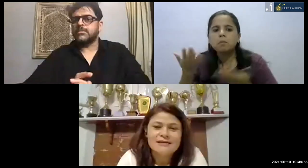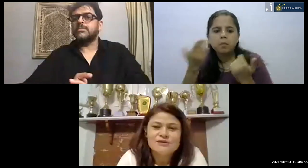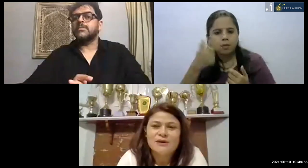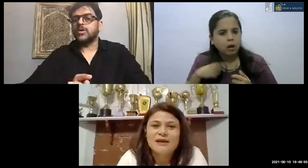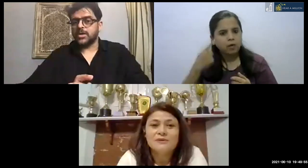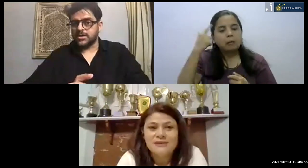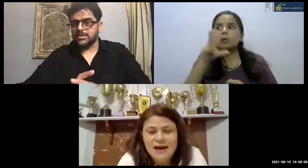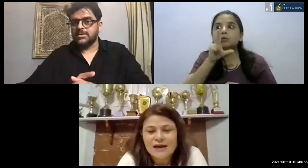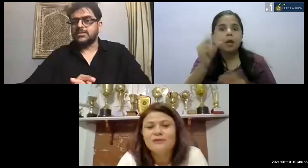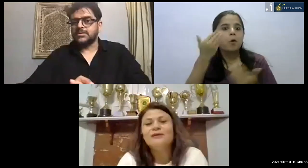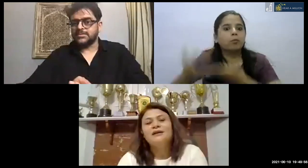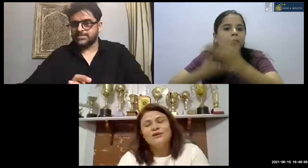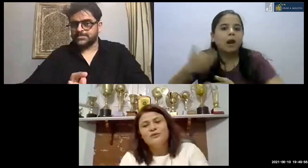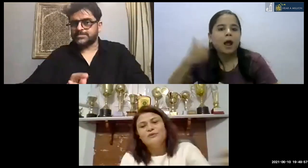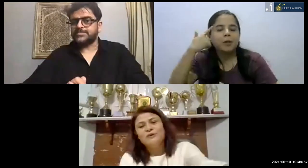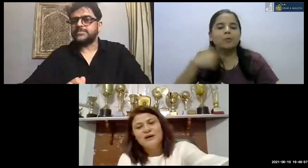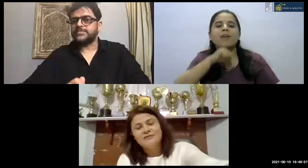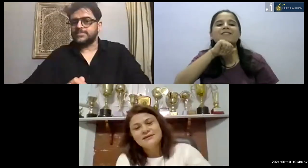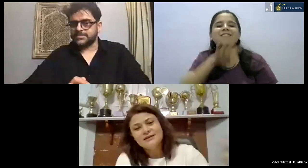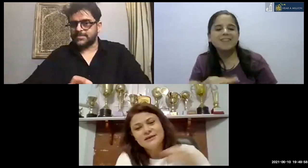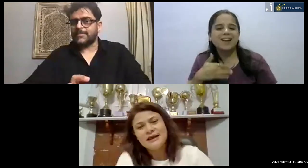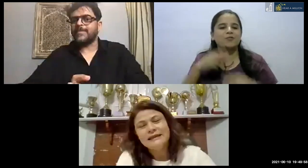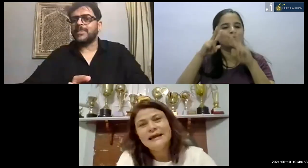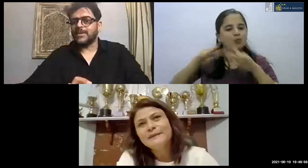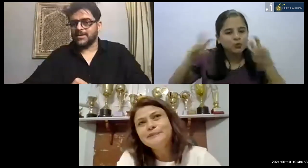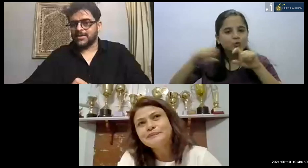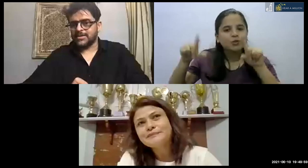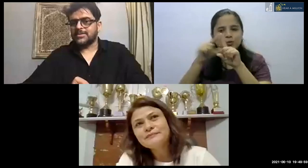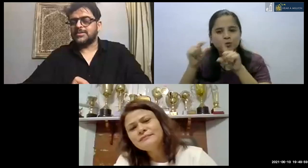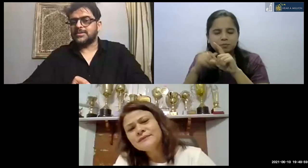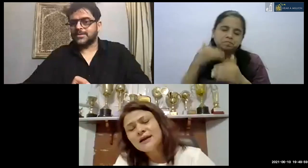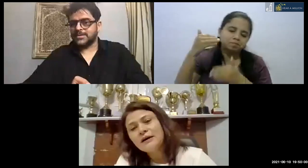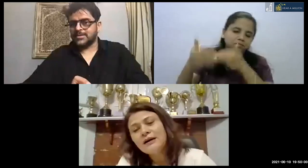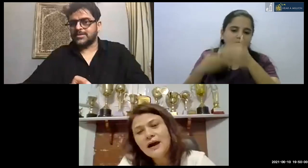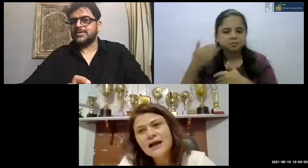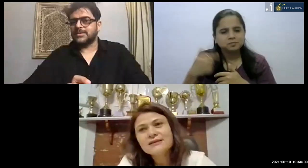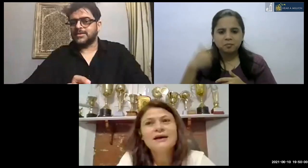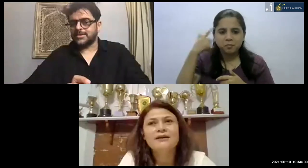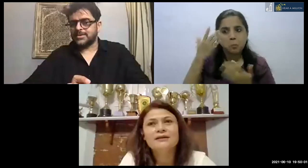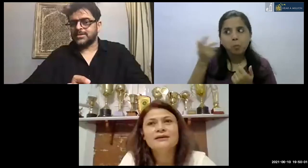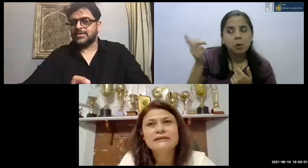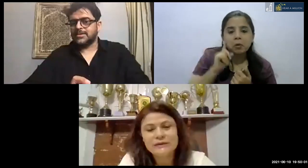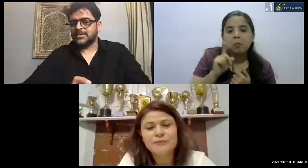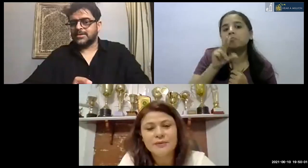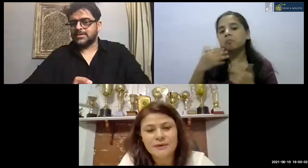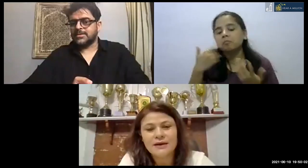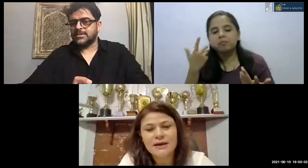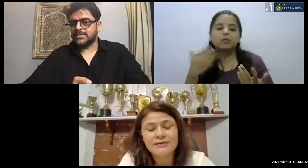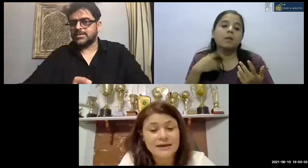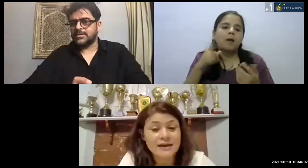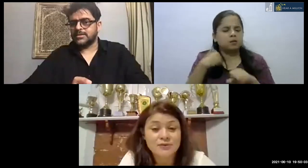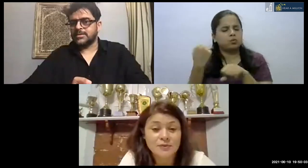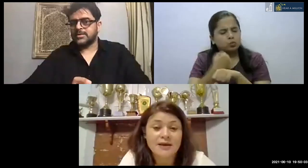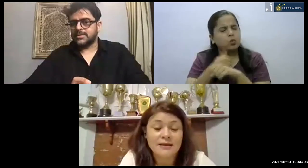initial stage when I was young, doing my research. And then as I continue my work,